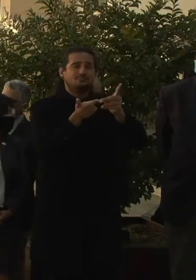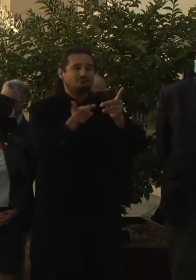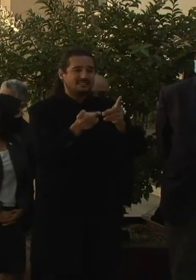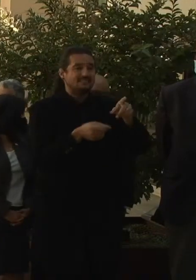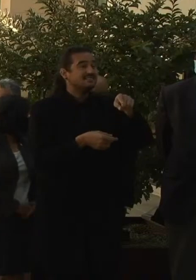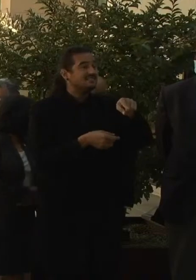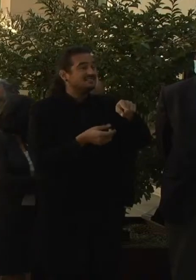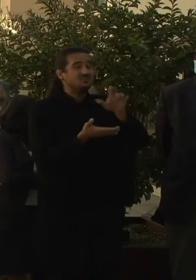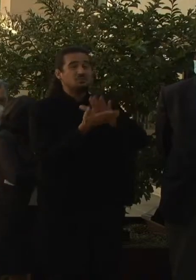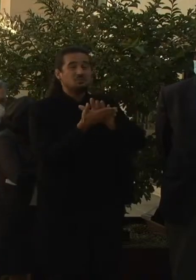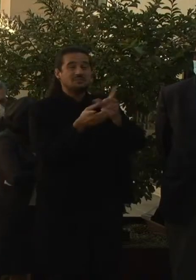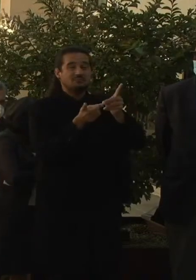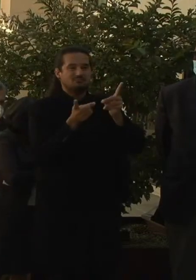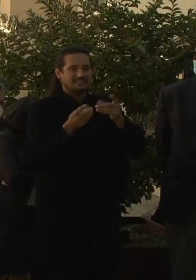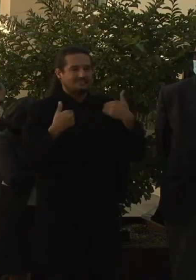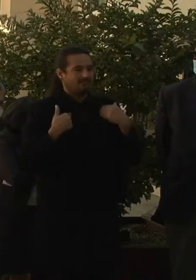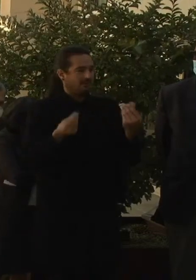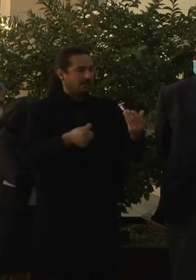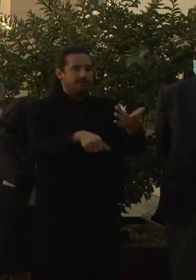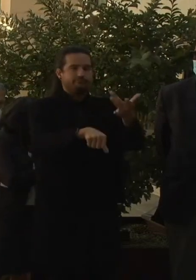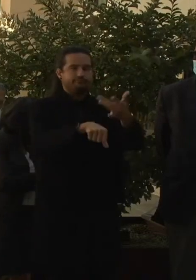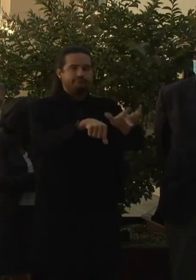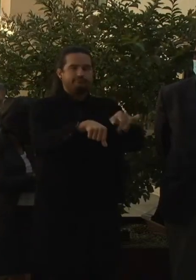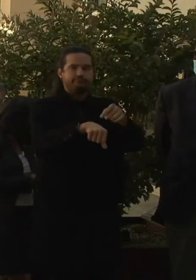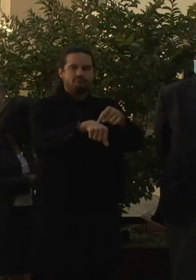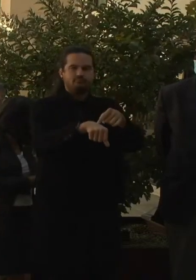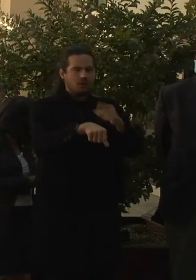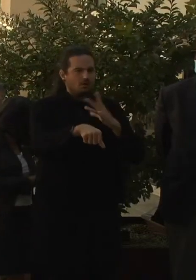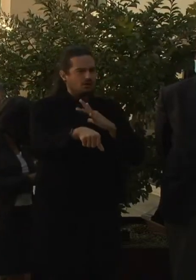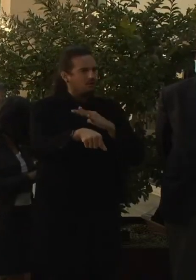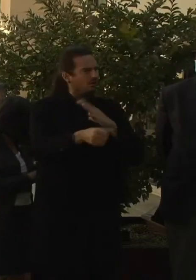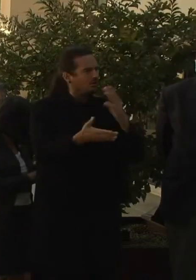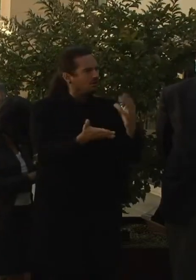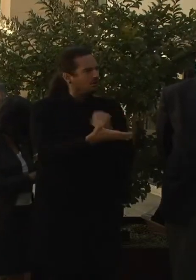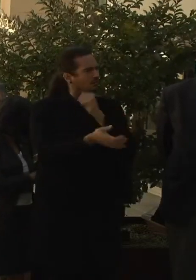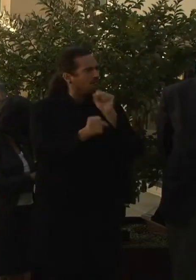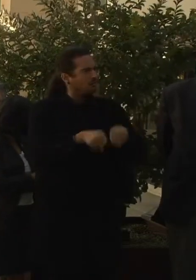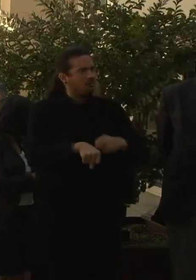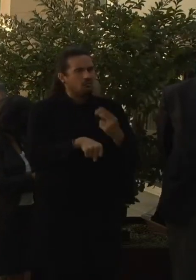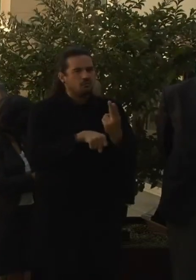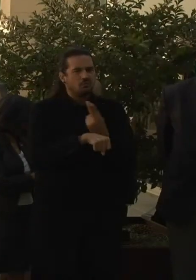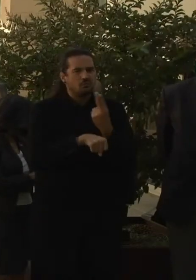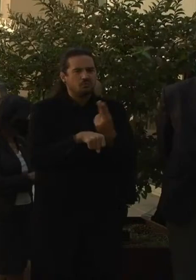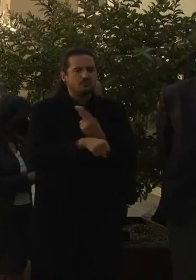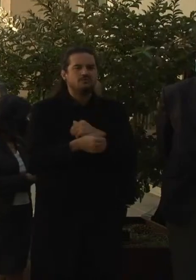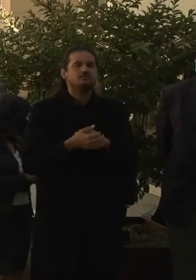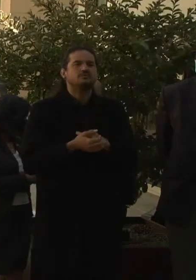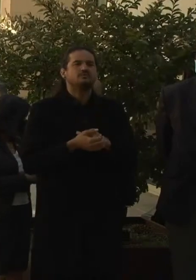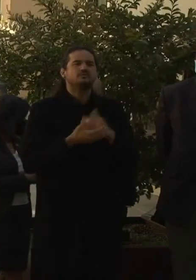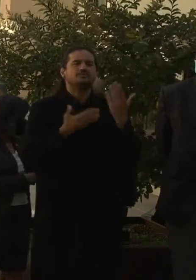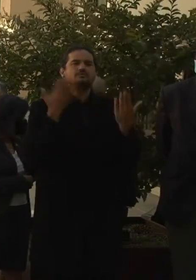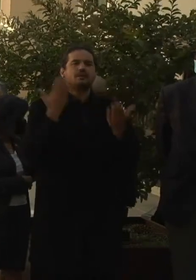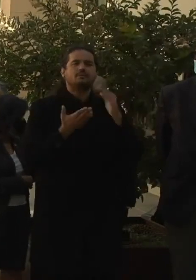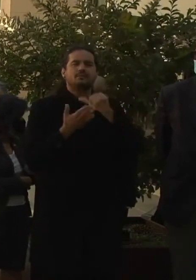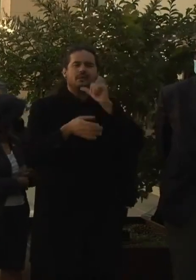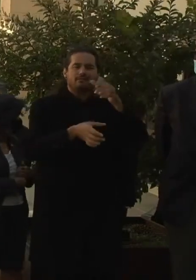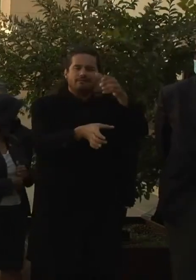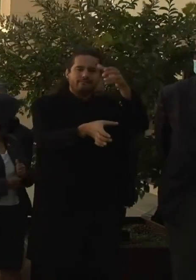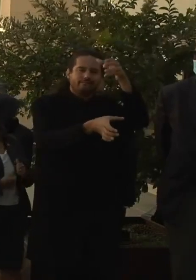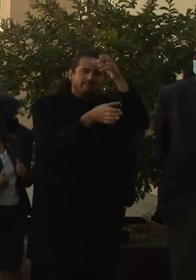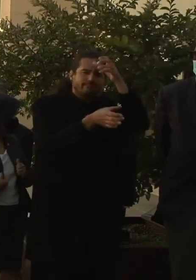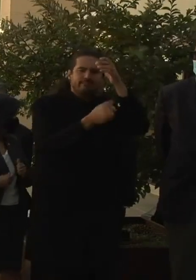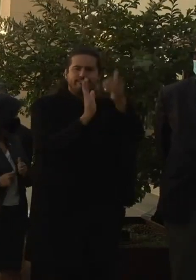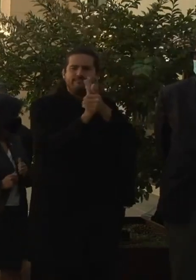you see, those opportunity sites, if you will, perhaps without the expertise, perhaps looking at oversubscribed